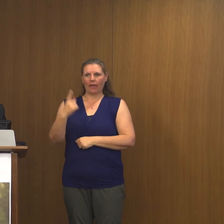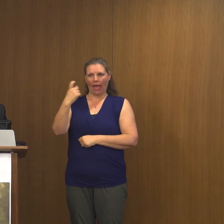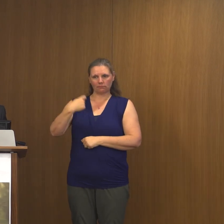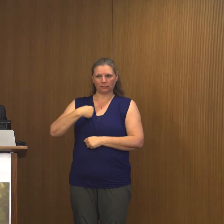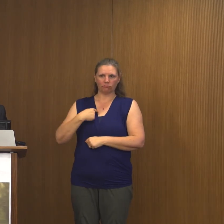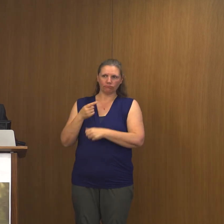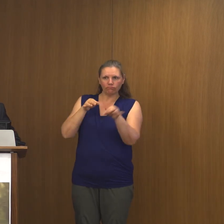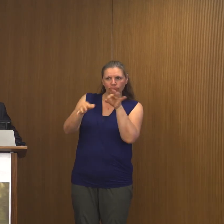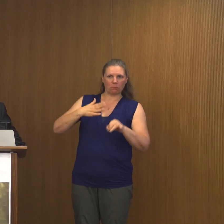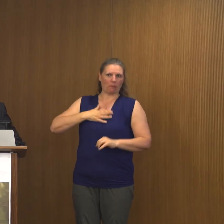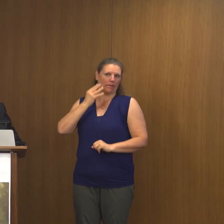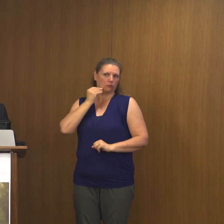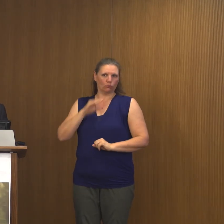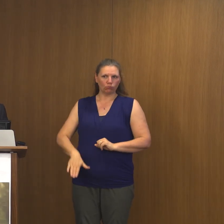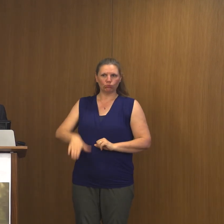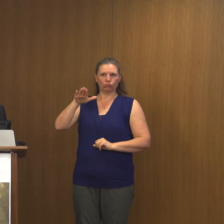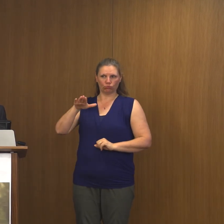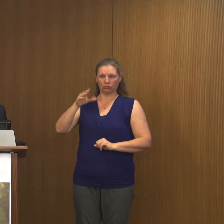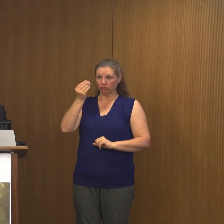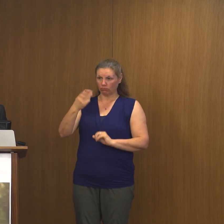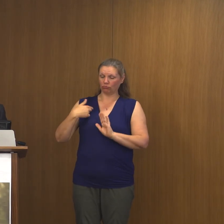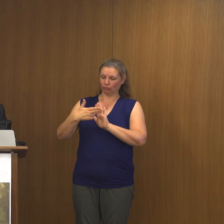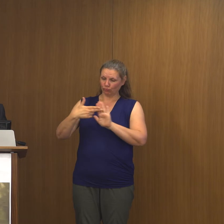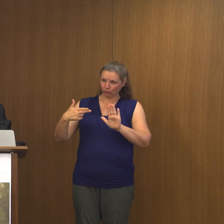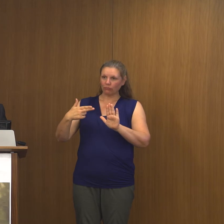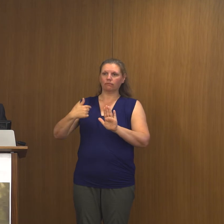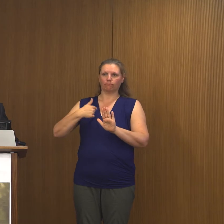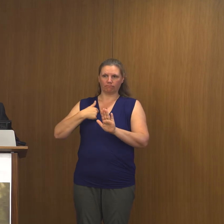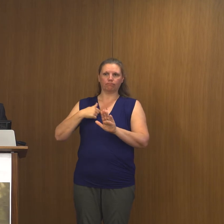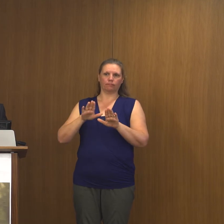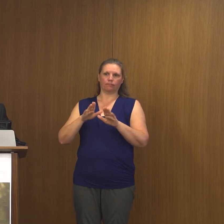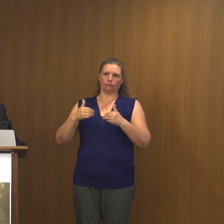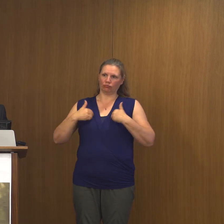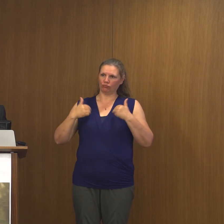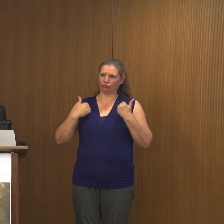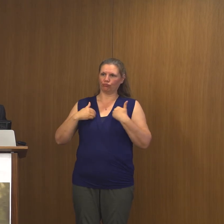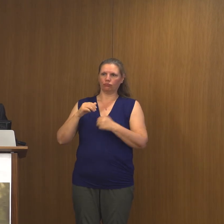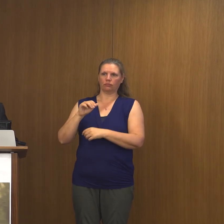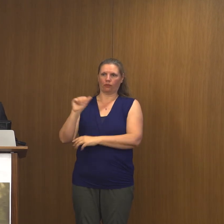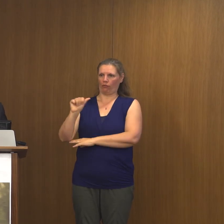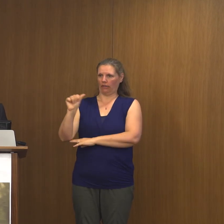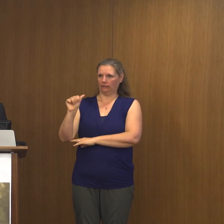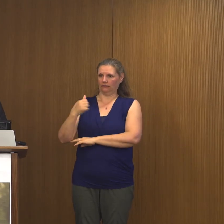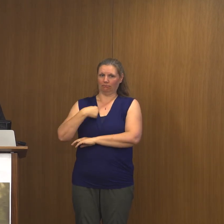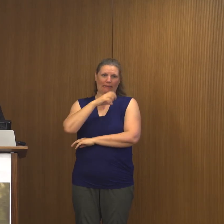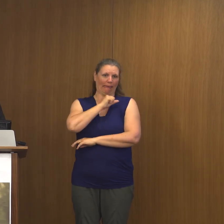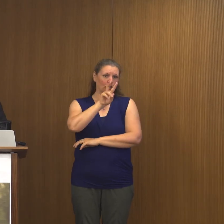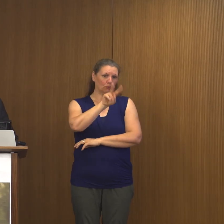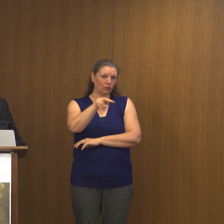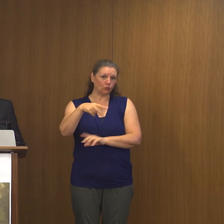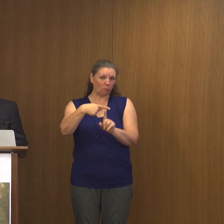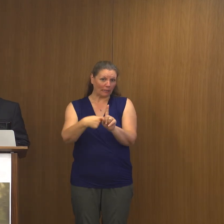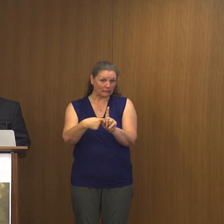with childhood disability. I was diagnosed with juvenile idiopathic arthritis when I was 22 months old, and as such I've been